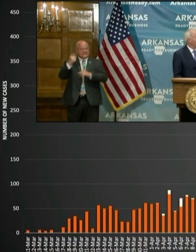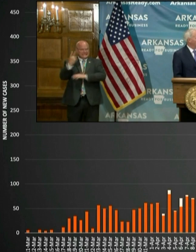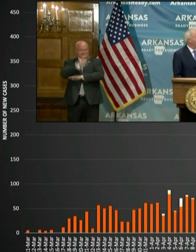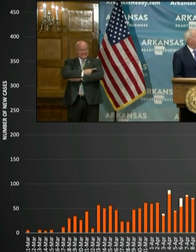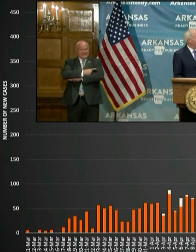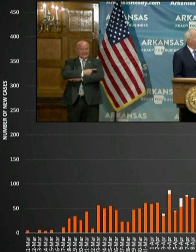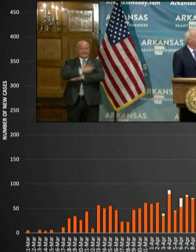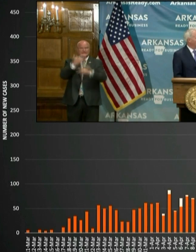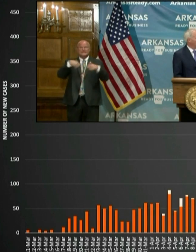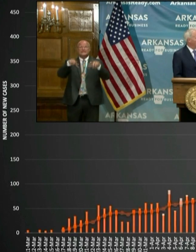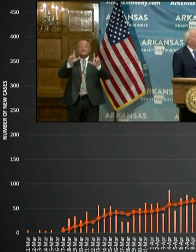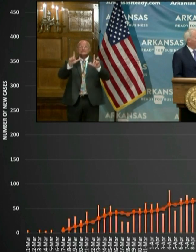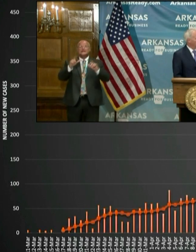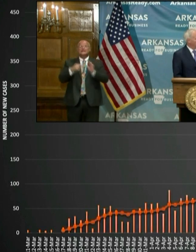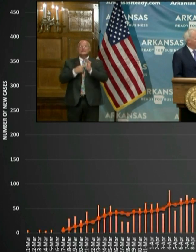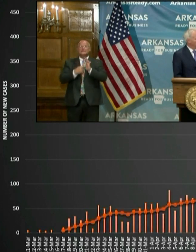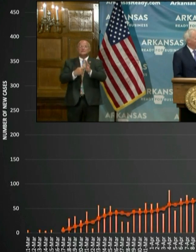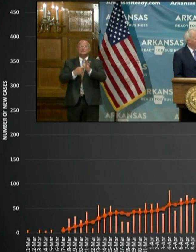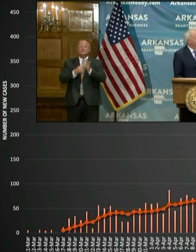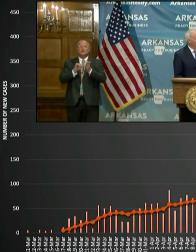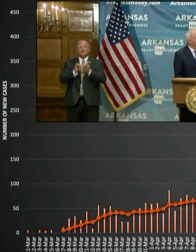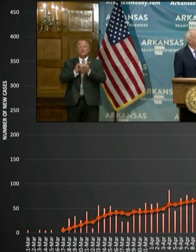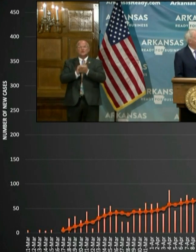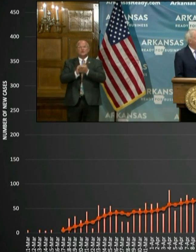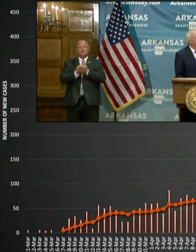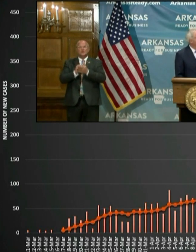day. The next slide shows the